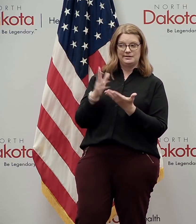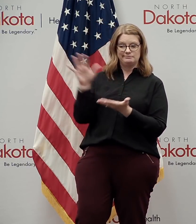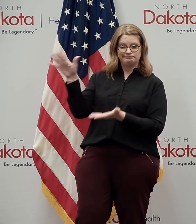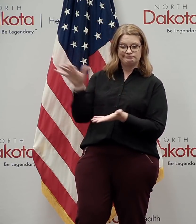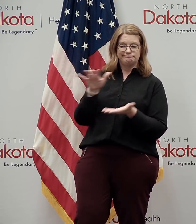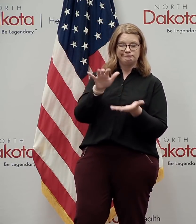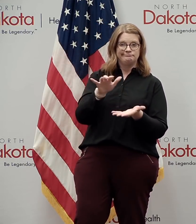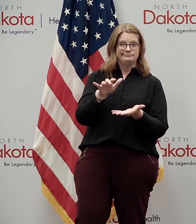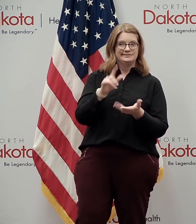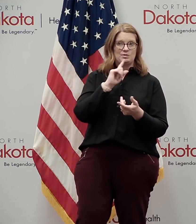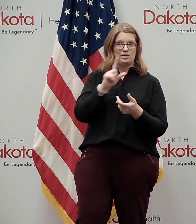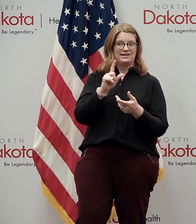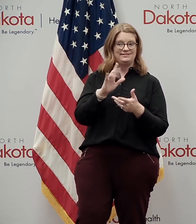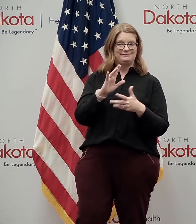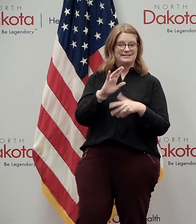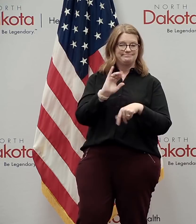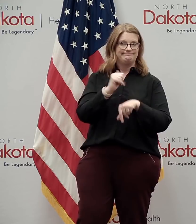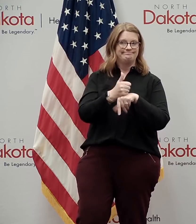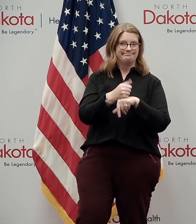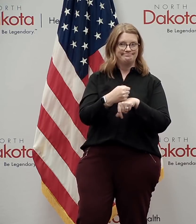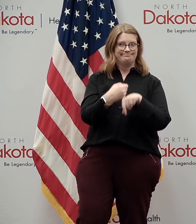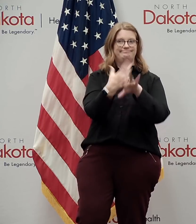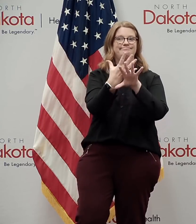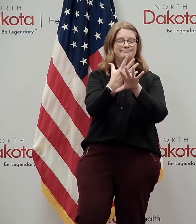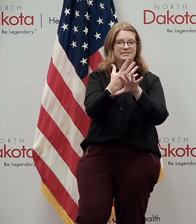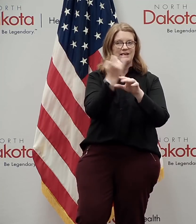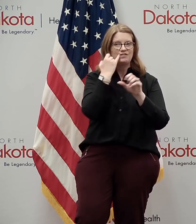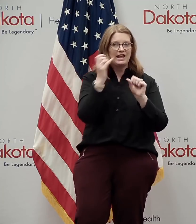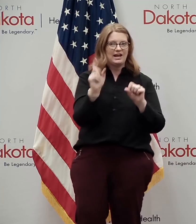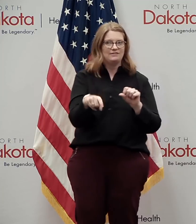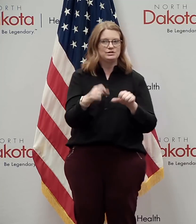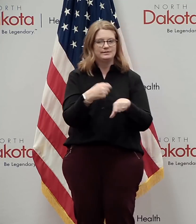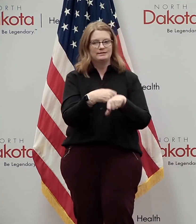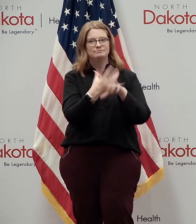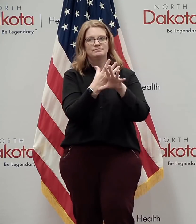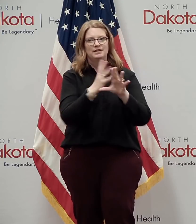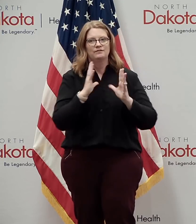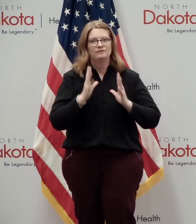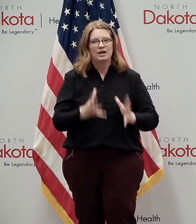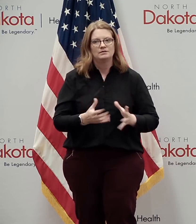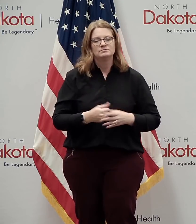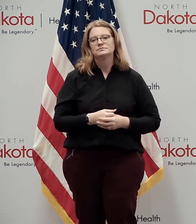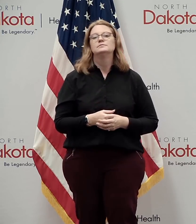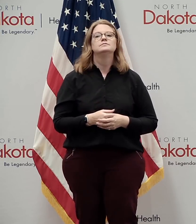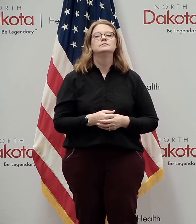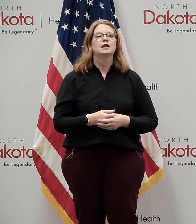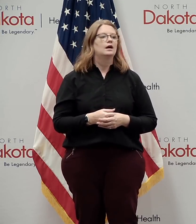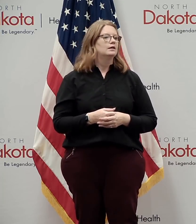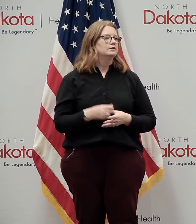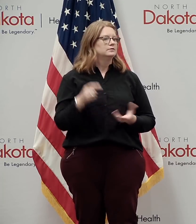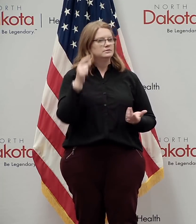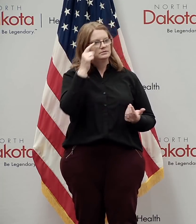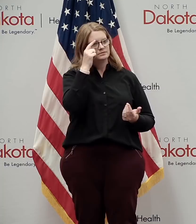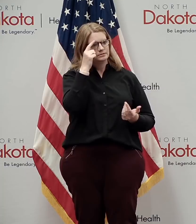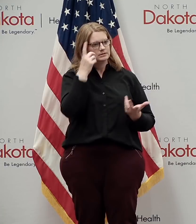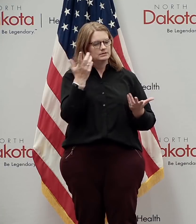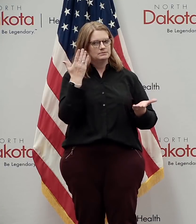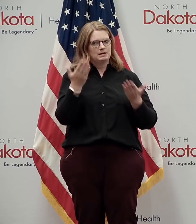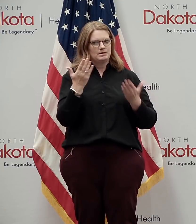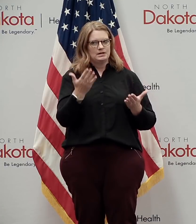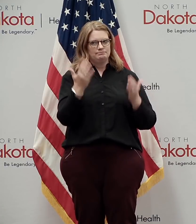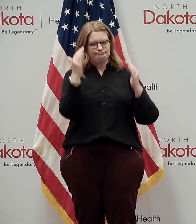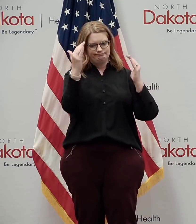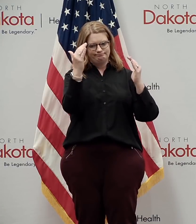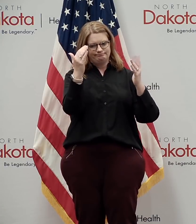start taking the classes synchronously. But maybe it'll be down to, we'll just ratchet it down perhaps,